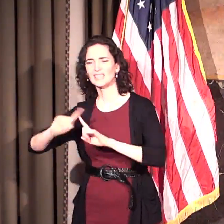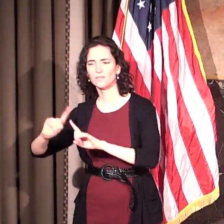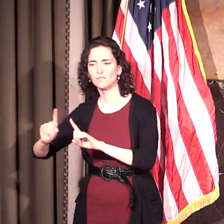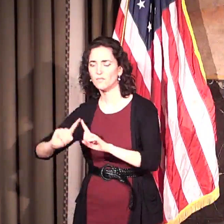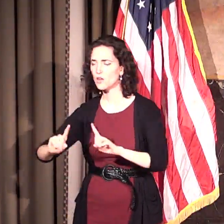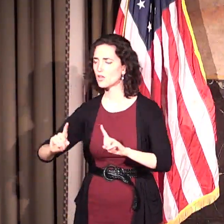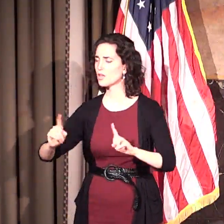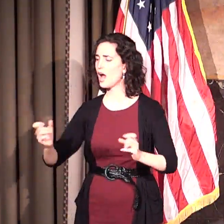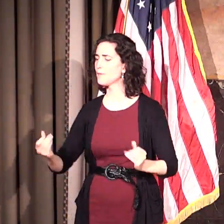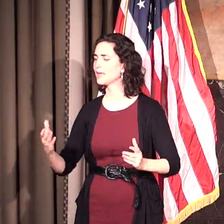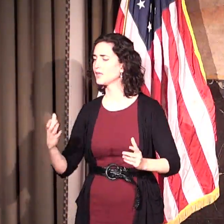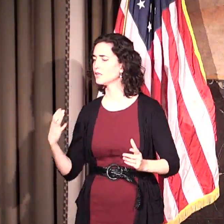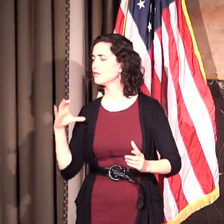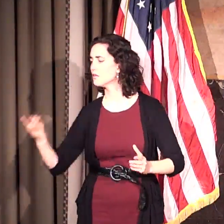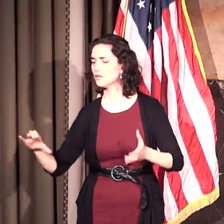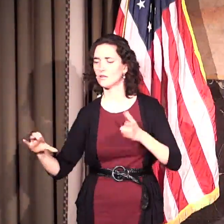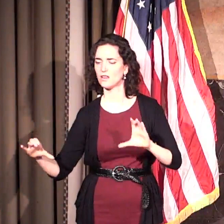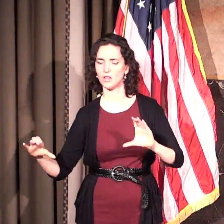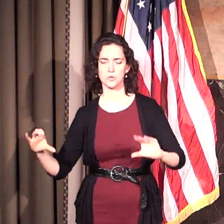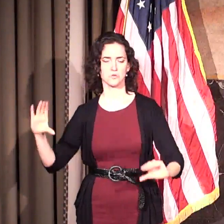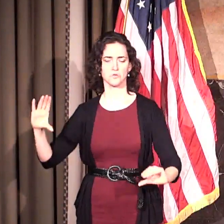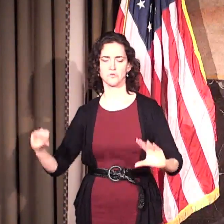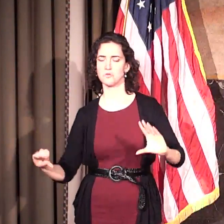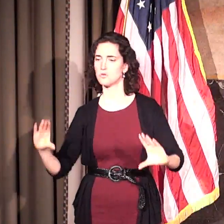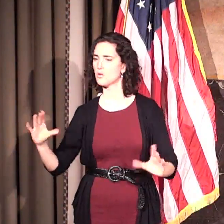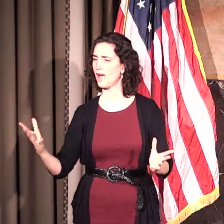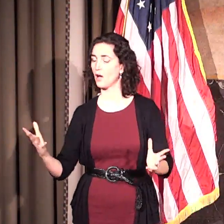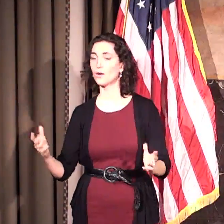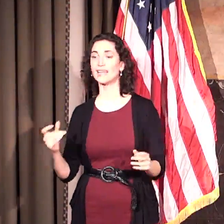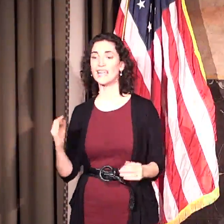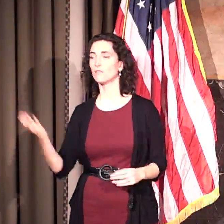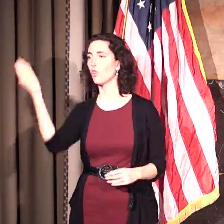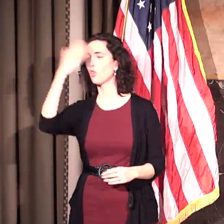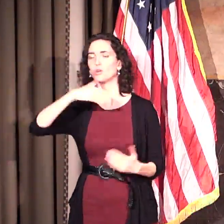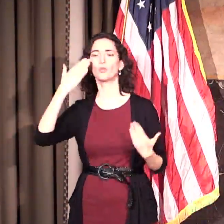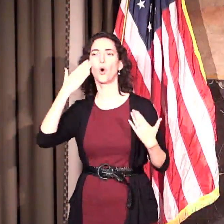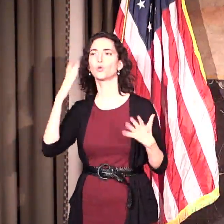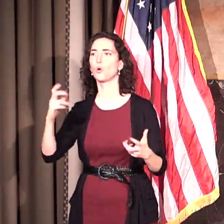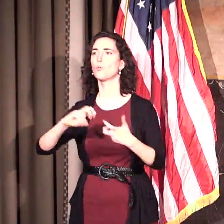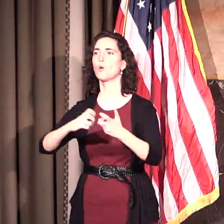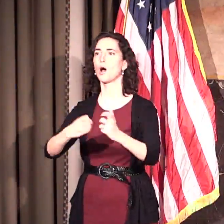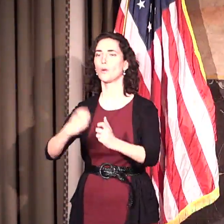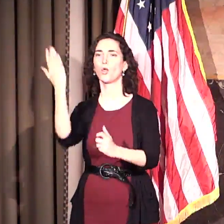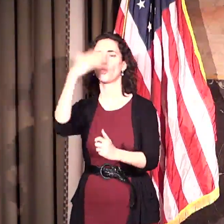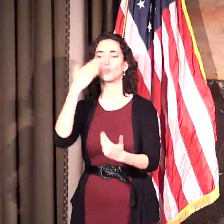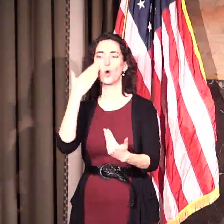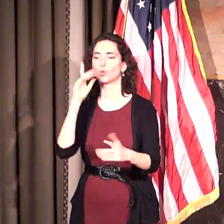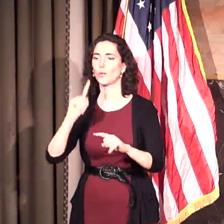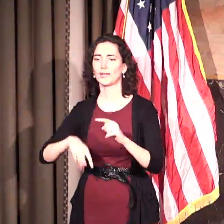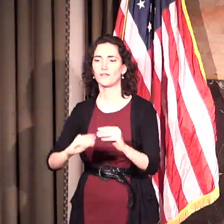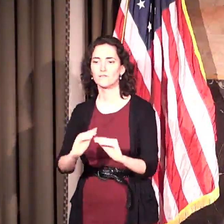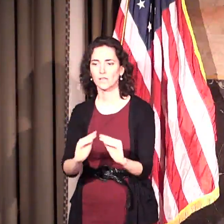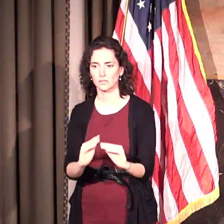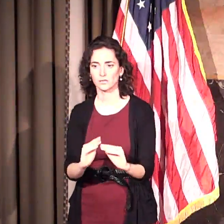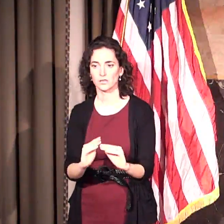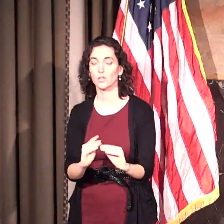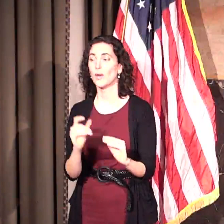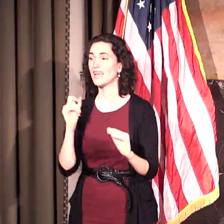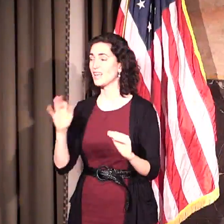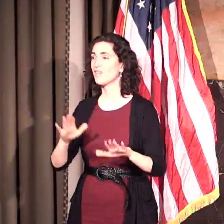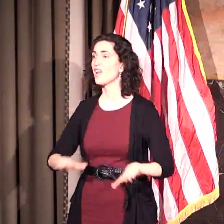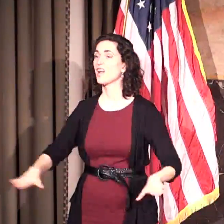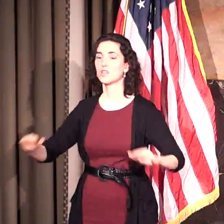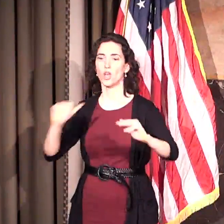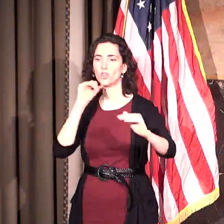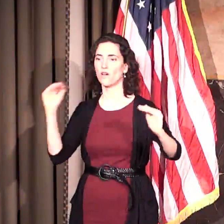We certainly can't address what we don't know, and so if there's inequity out there, we're not aware